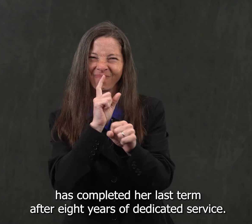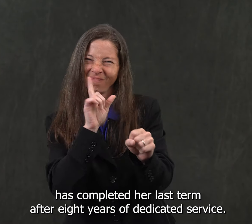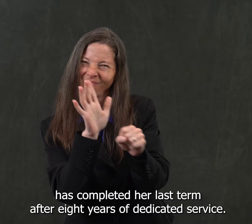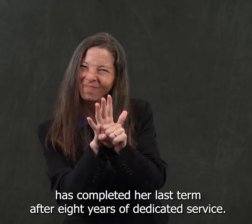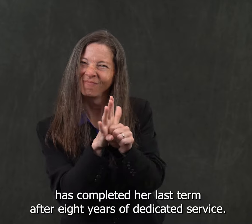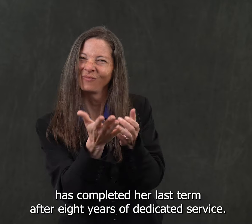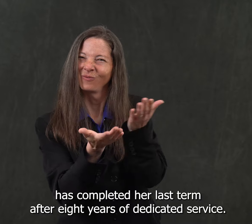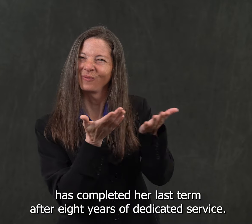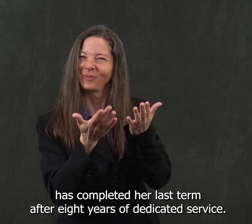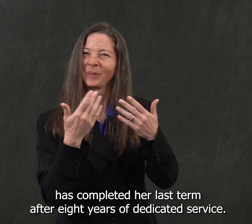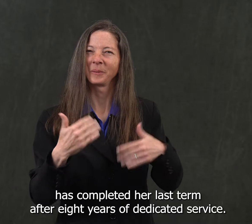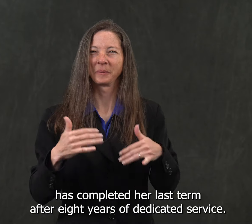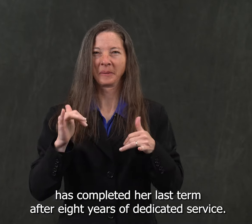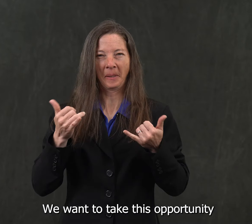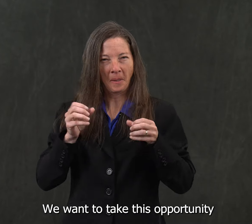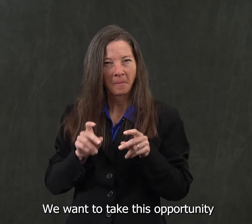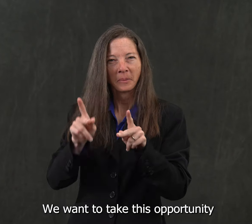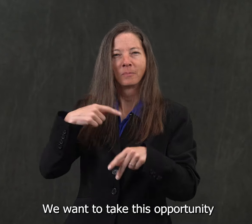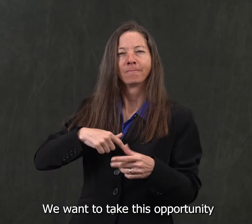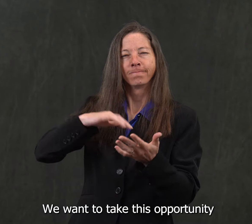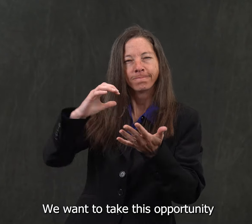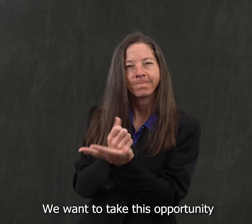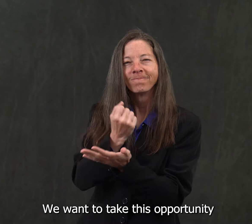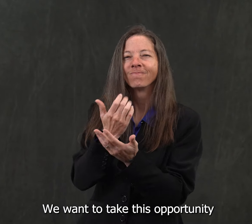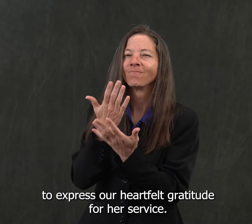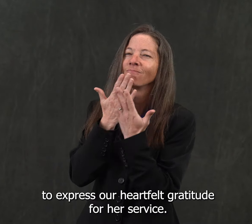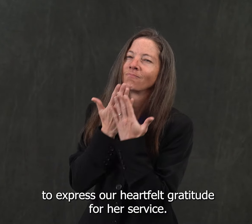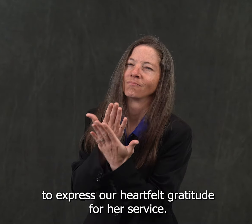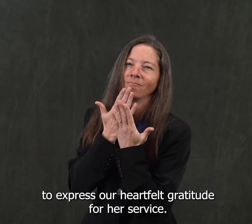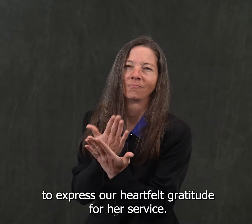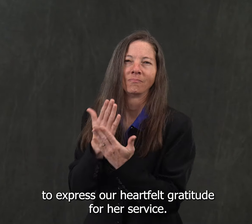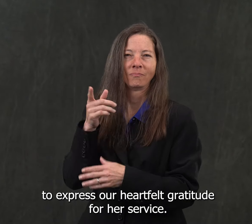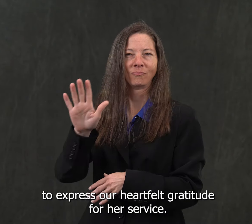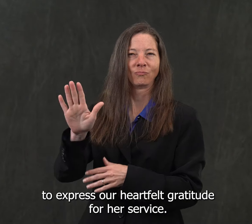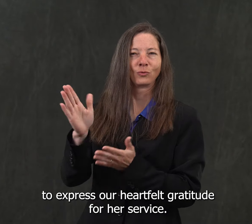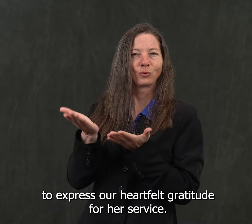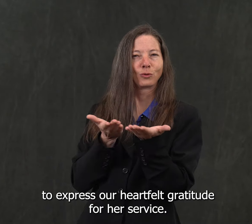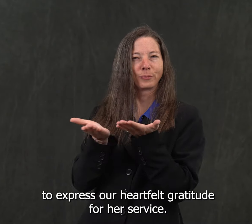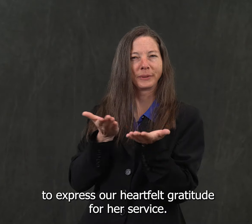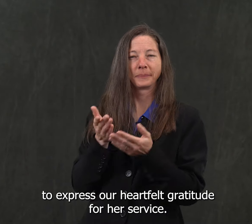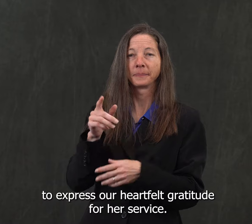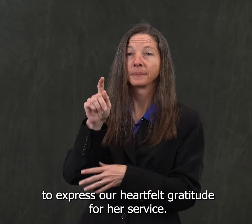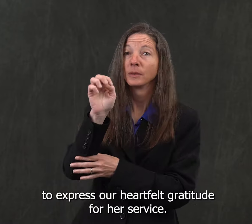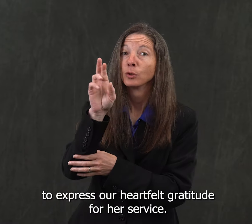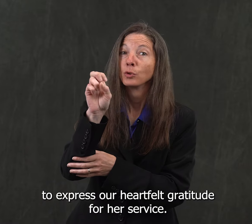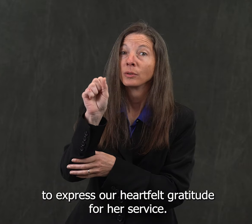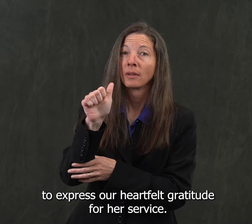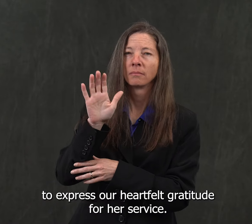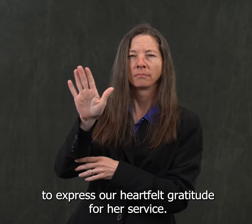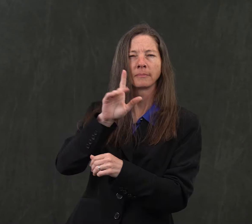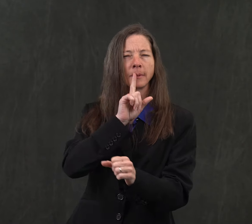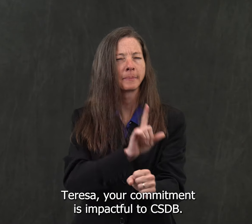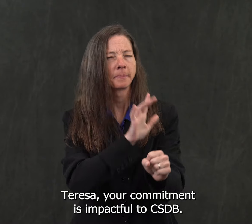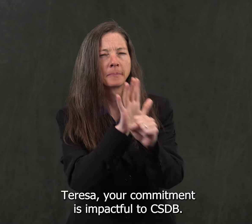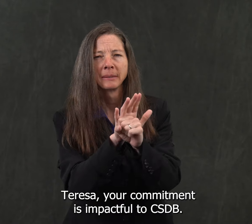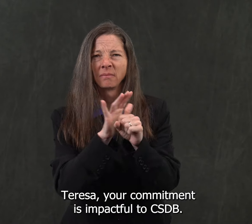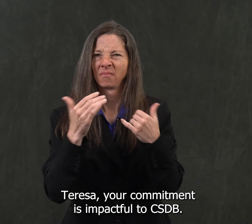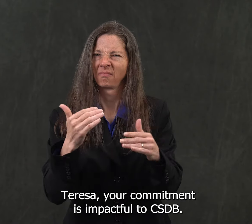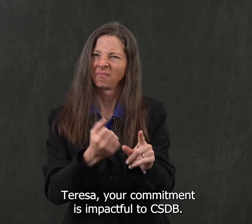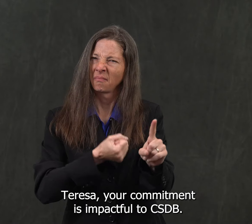of dedicated service. We want to take this opportunity to express our heartfelt gratitude for her service. Teresa, your commitment